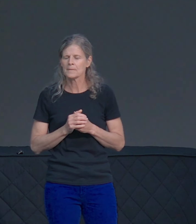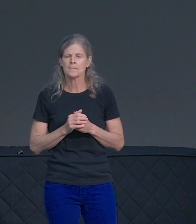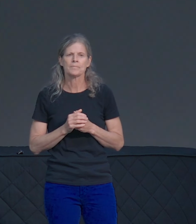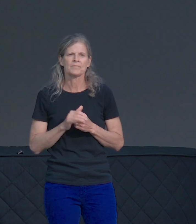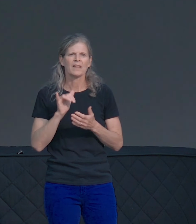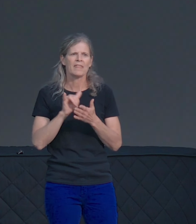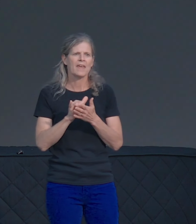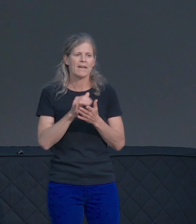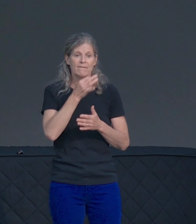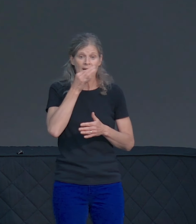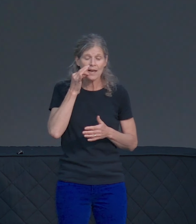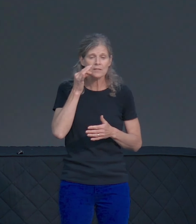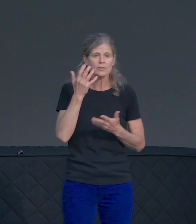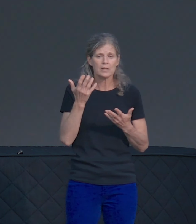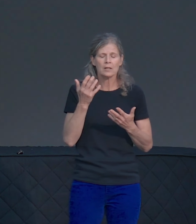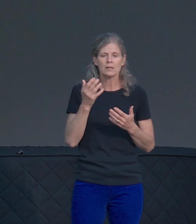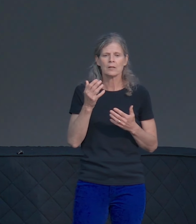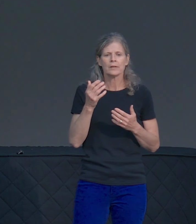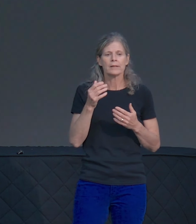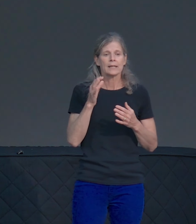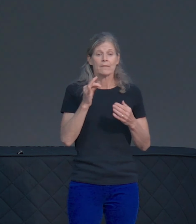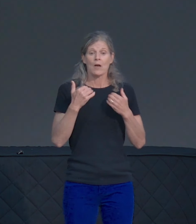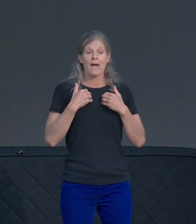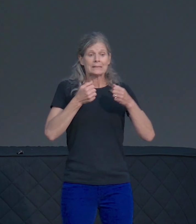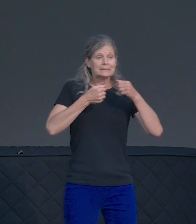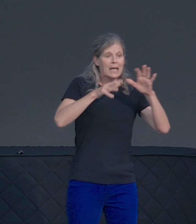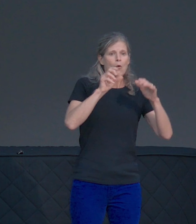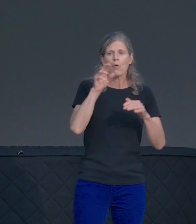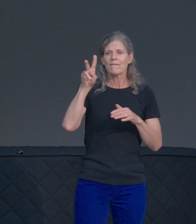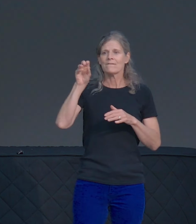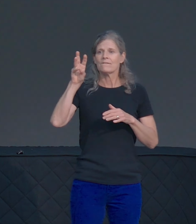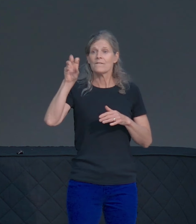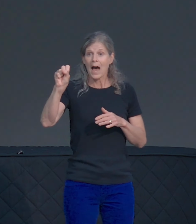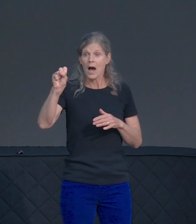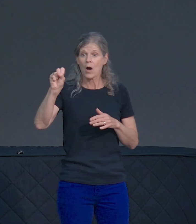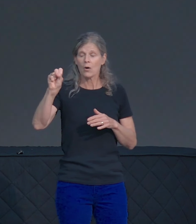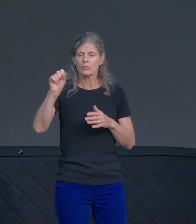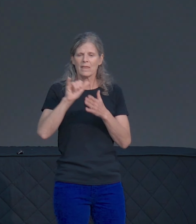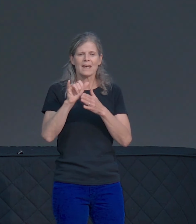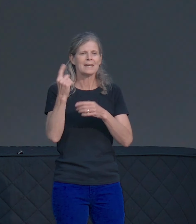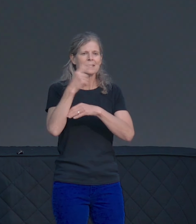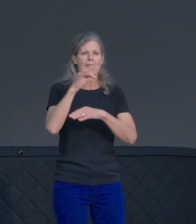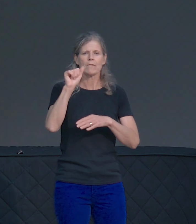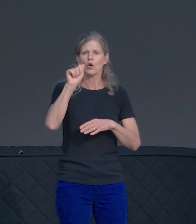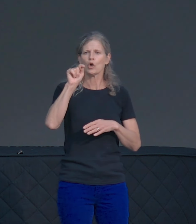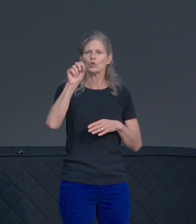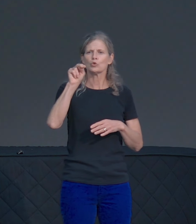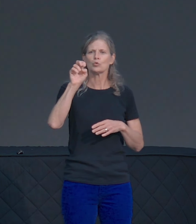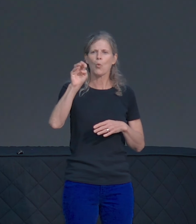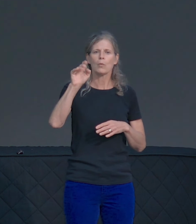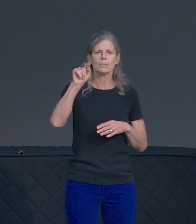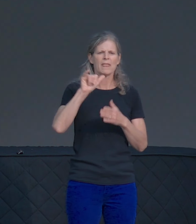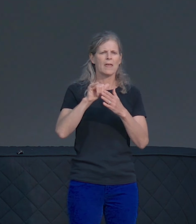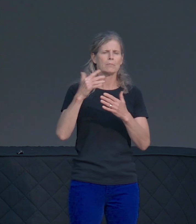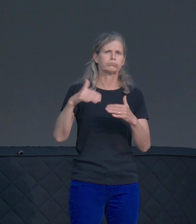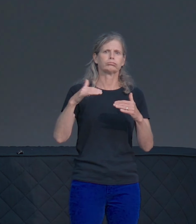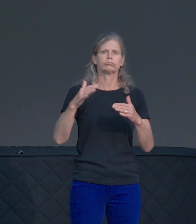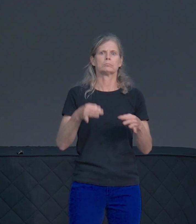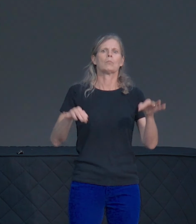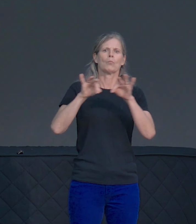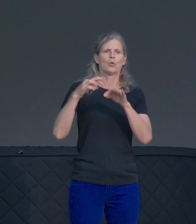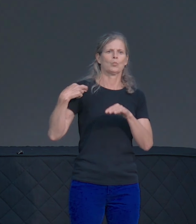Fasting was to accompany certain sacrifices and vows. In fact, the Day of Atonement, one of the highest religious days